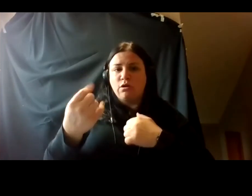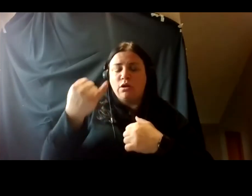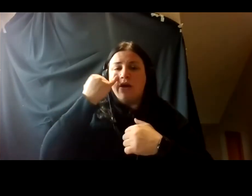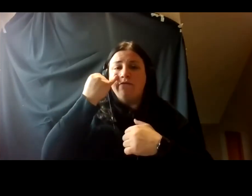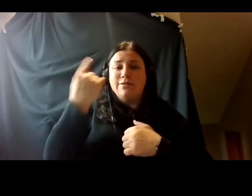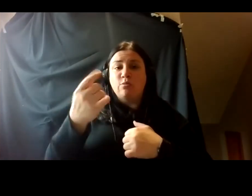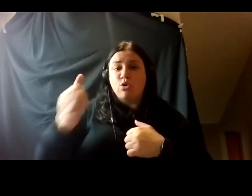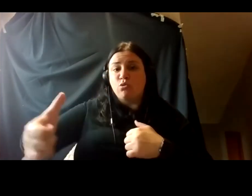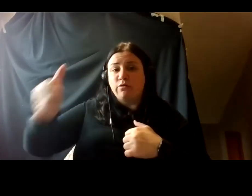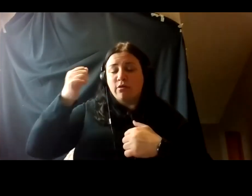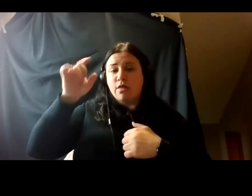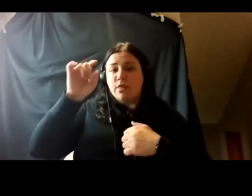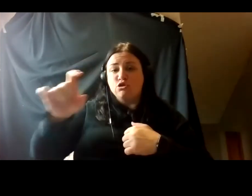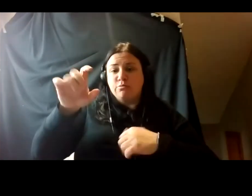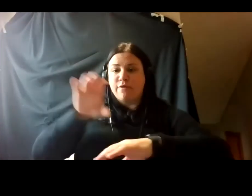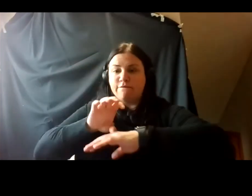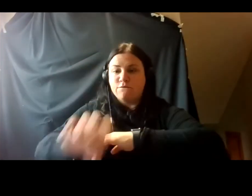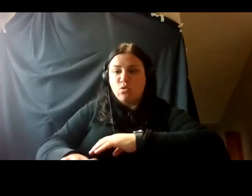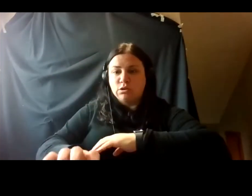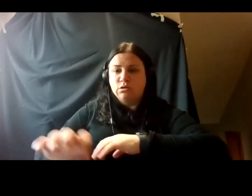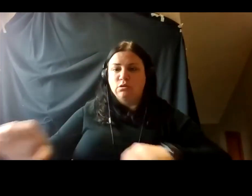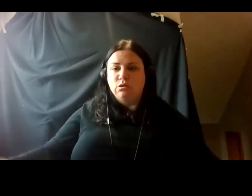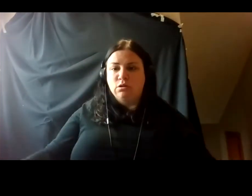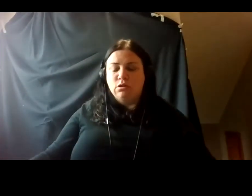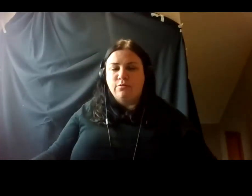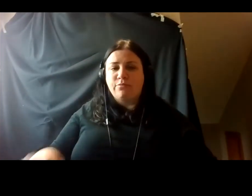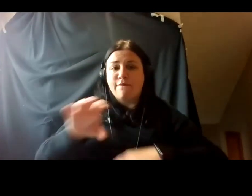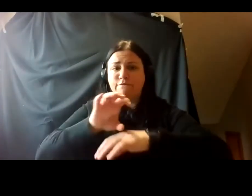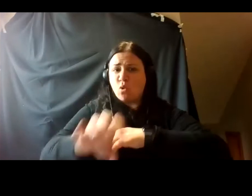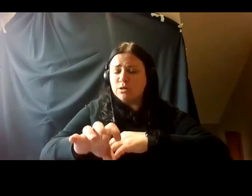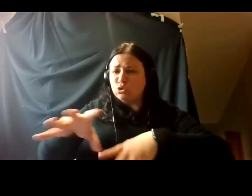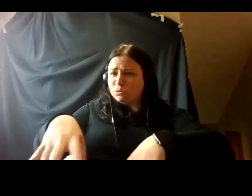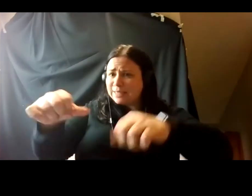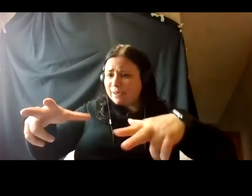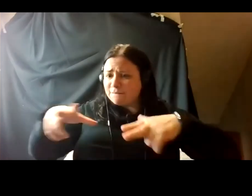Anyone who refuses should be forced to take a vacation.